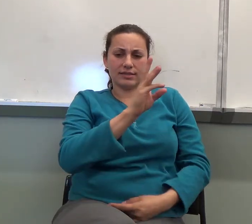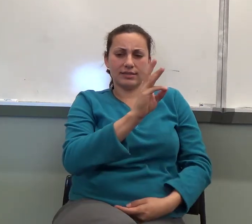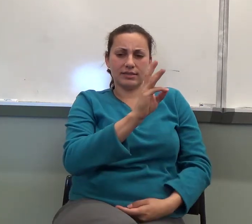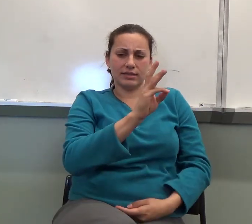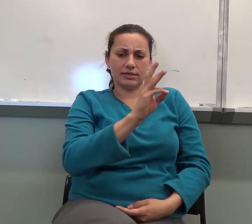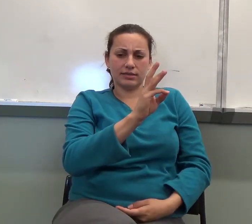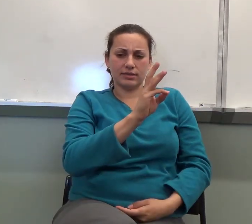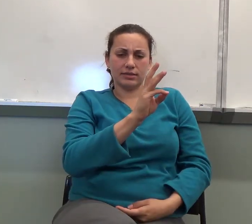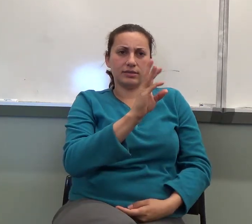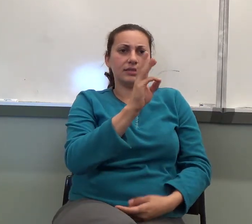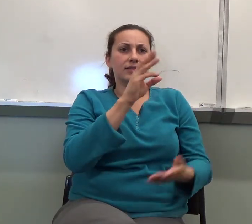$6,200.